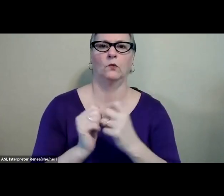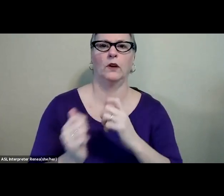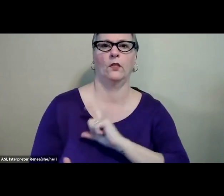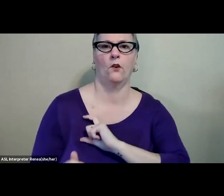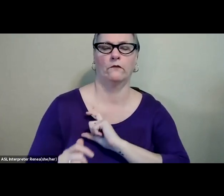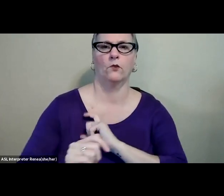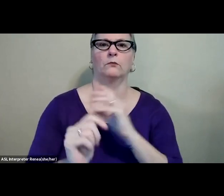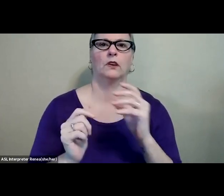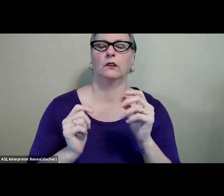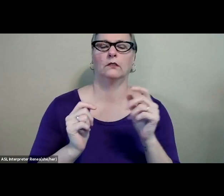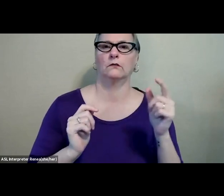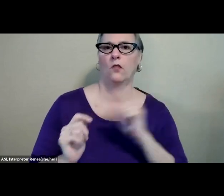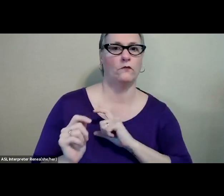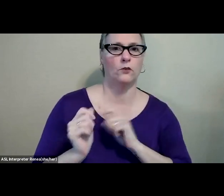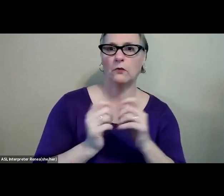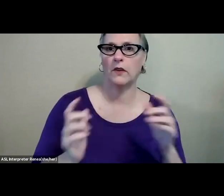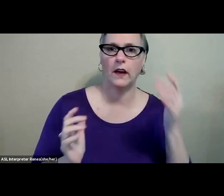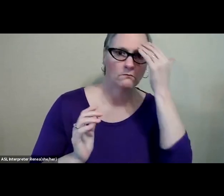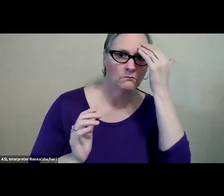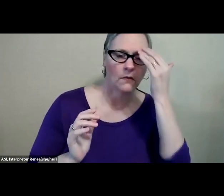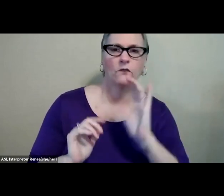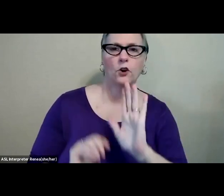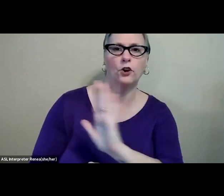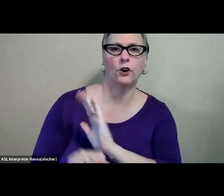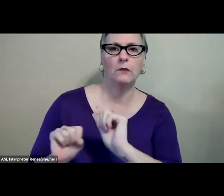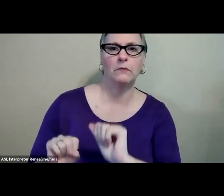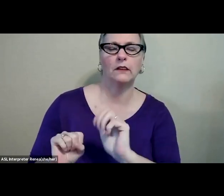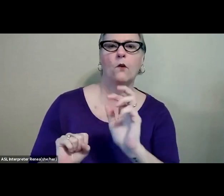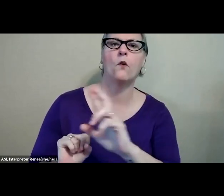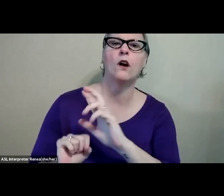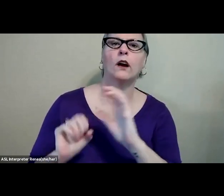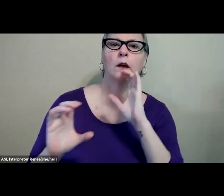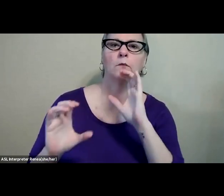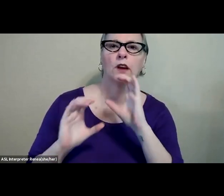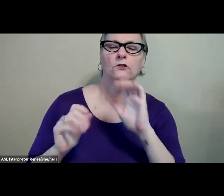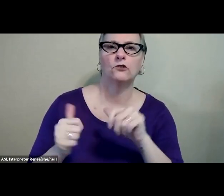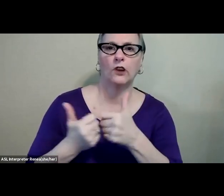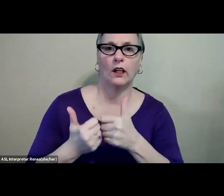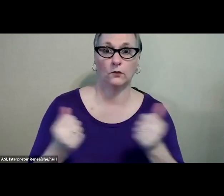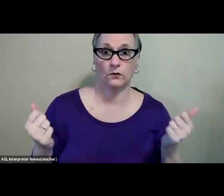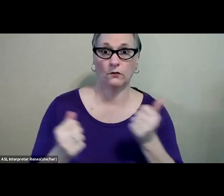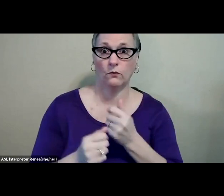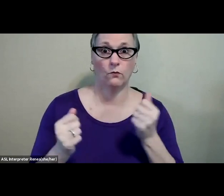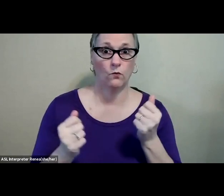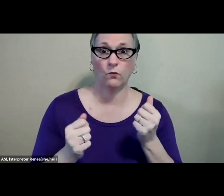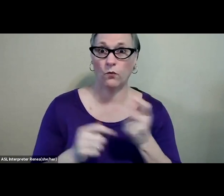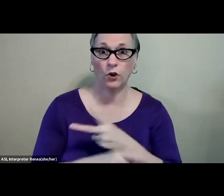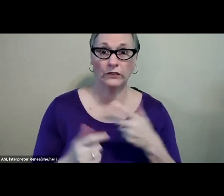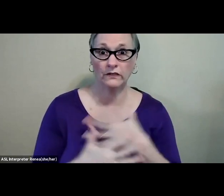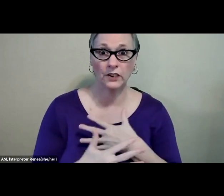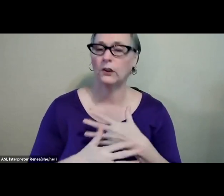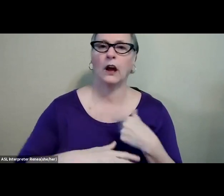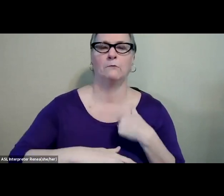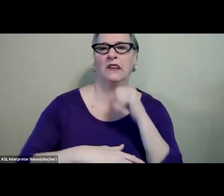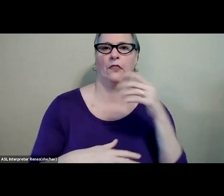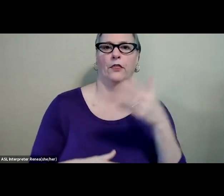even her communication challenges my biggest fear is me not being there to advocate on her behalf and i